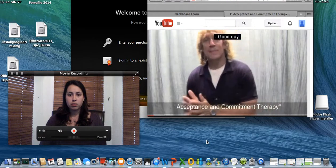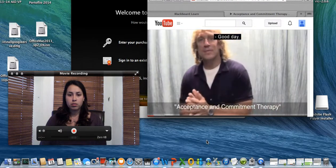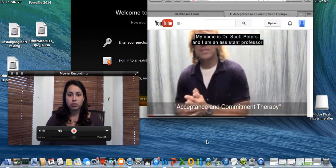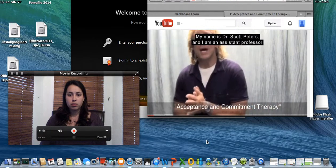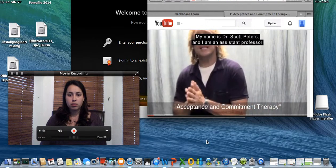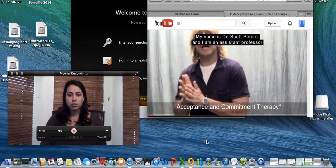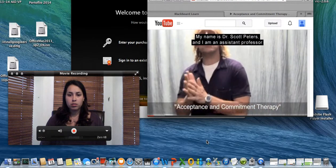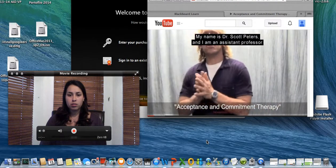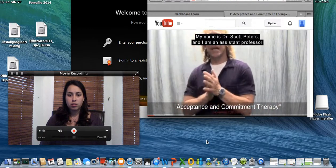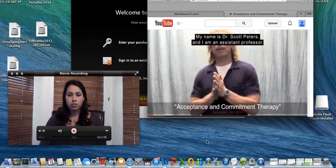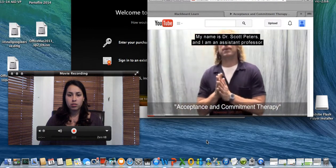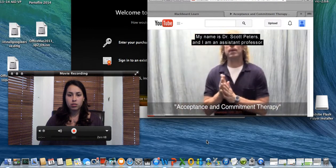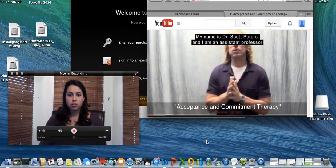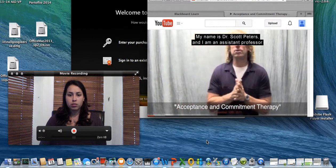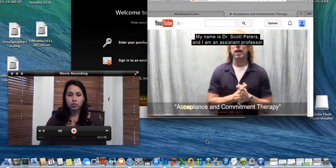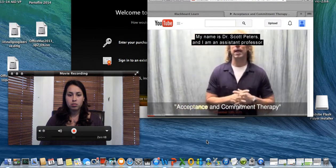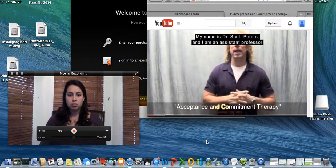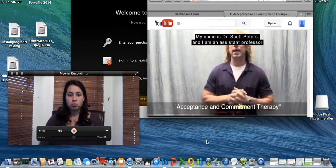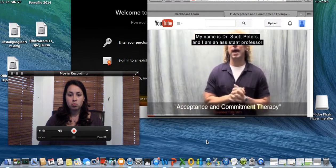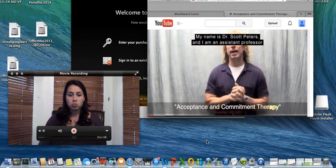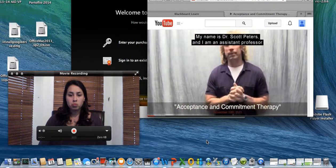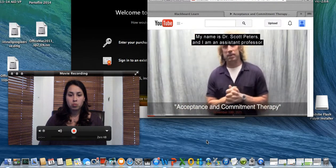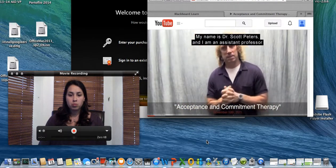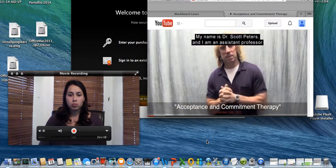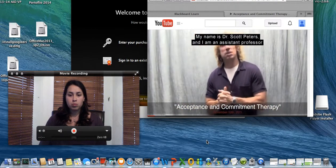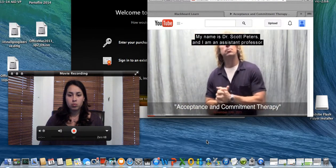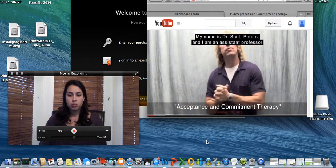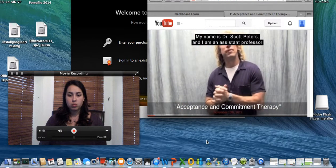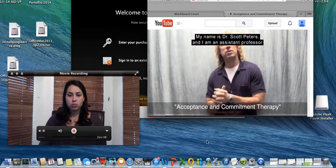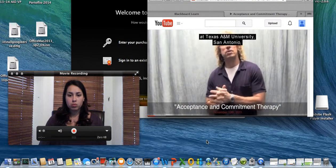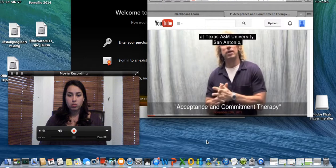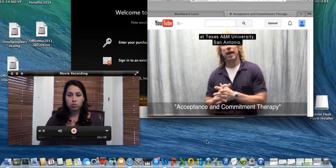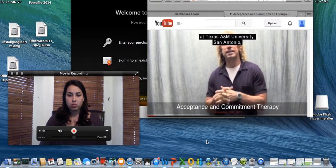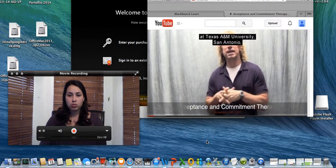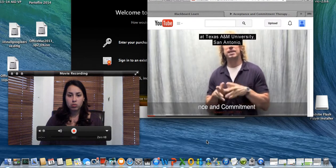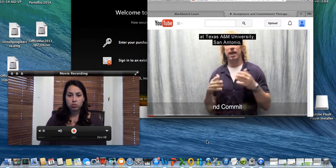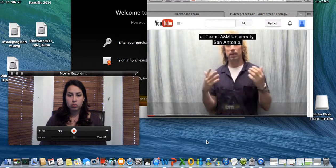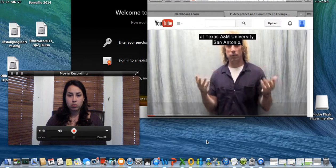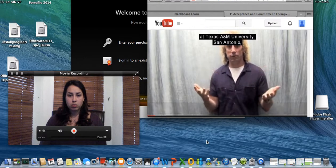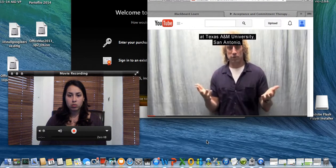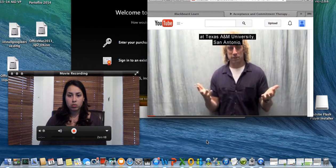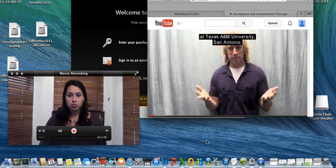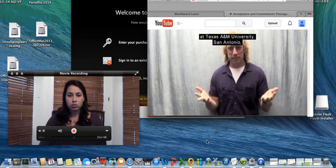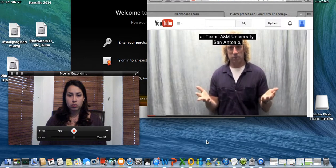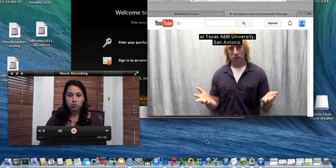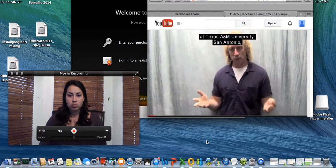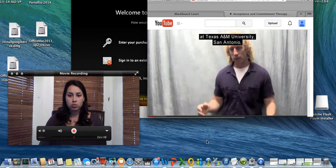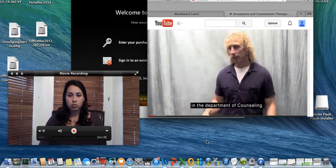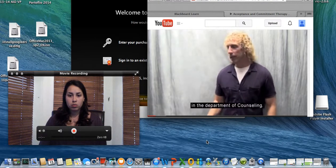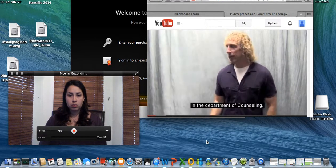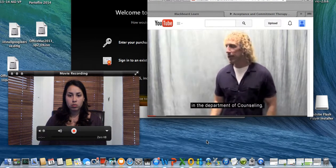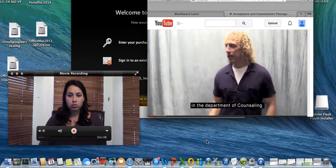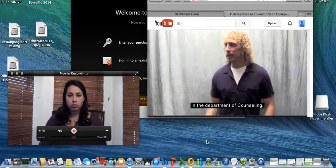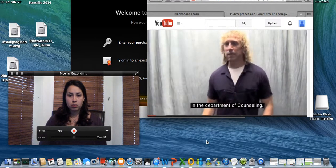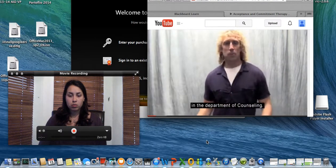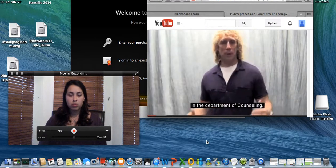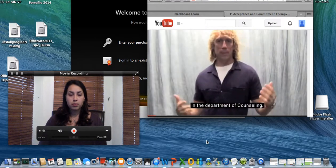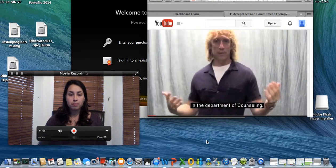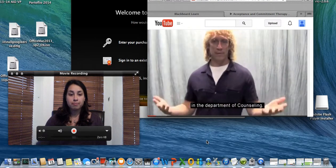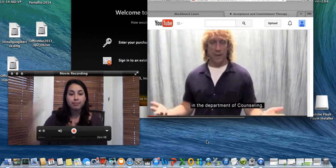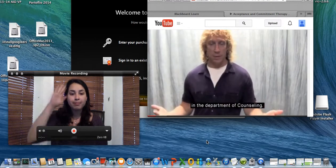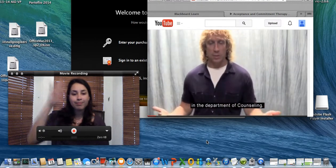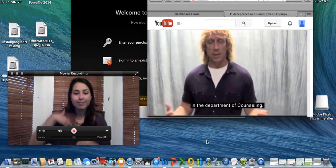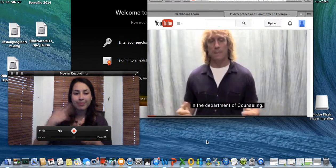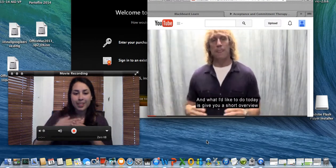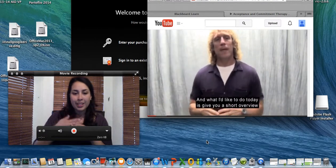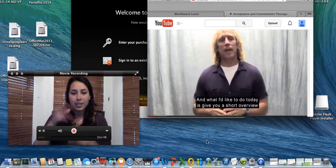Good day. My name is Dr. Scott Peters, and I am an assistant professor at Texas A&M University San Antonio in the Department